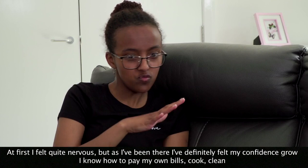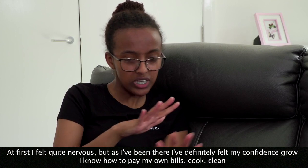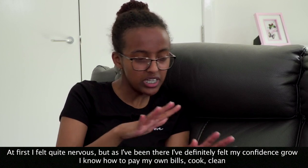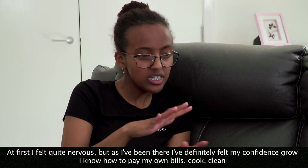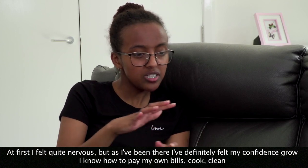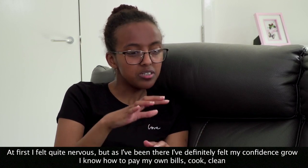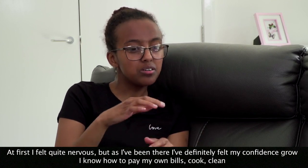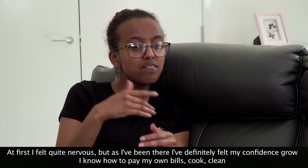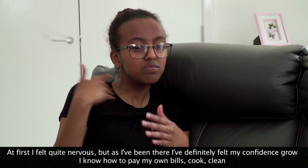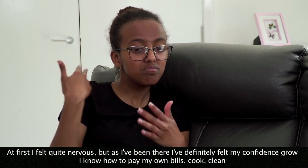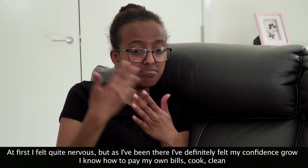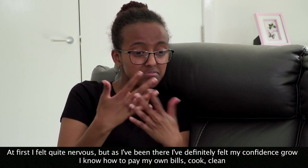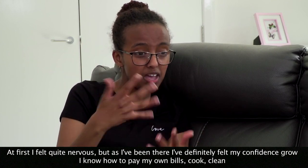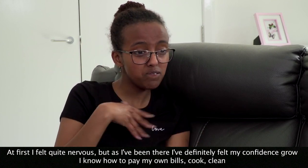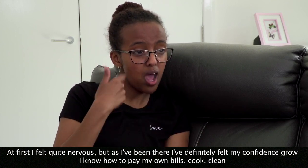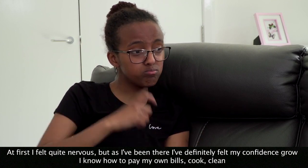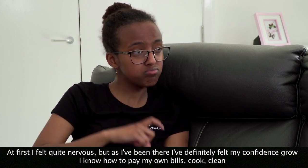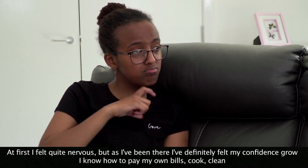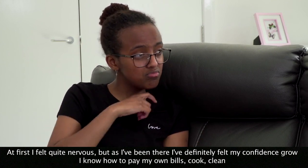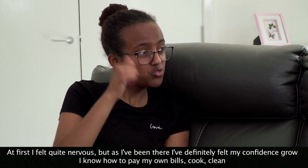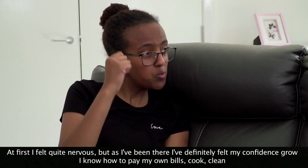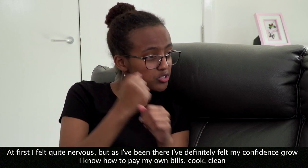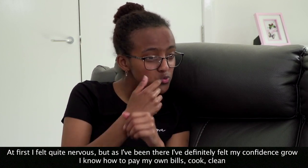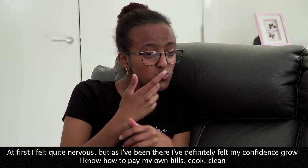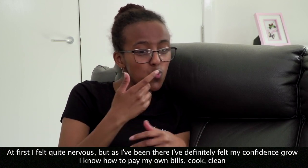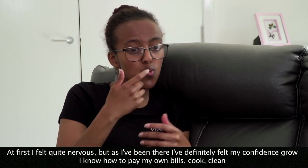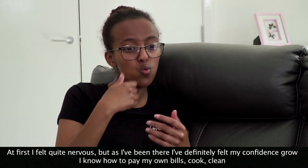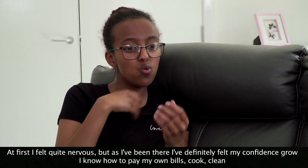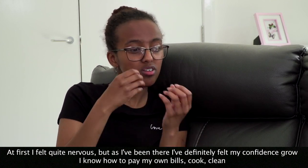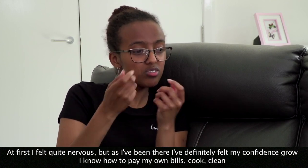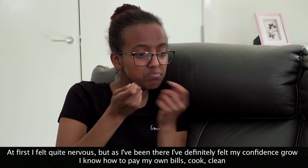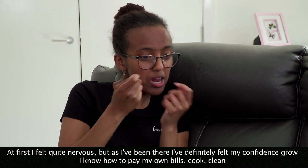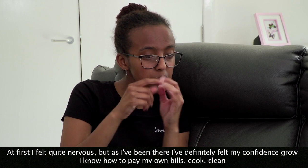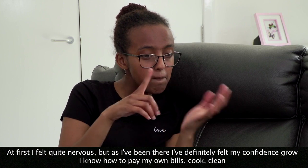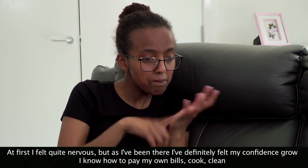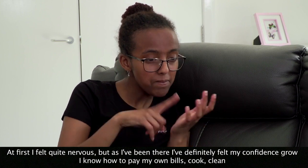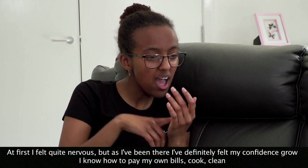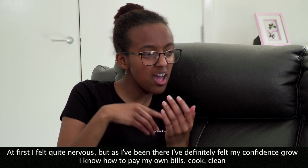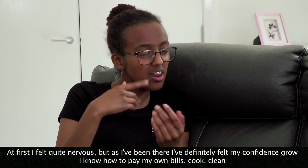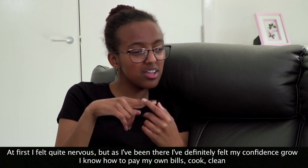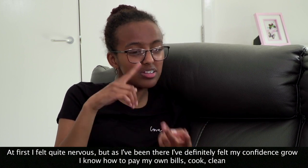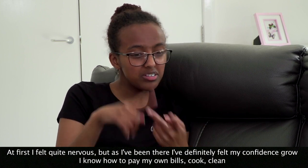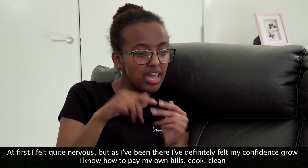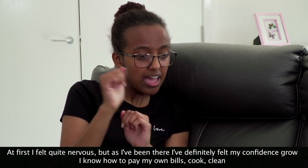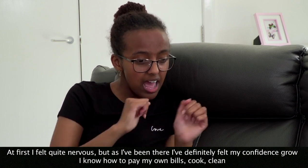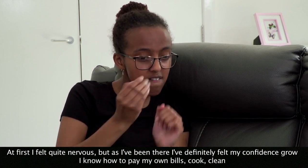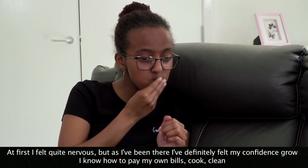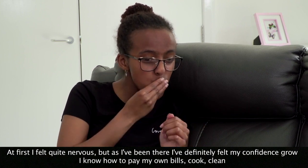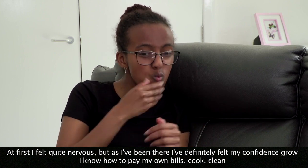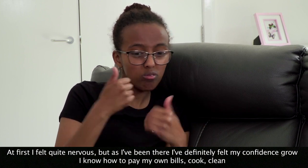At first I felt quite nervous, but you know, as I've been there, I've definitely felt my confidence grow. I know how to pay